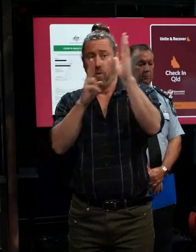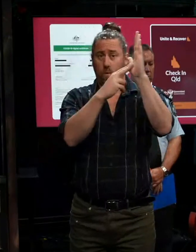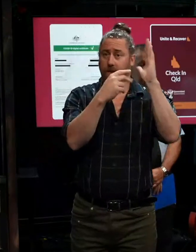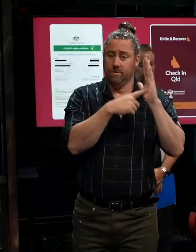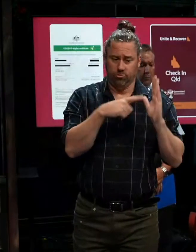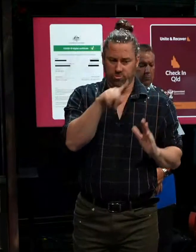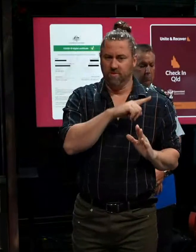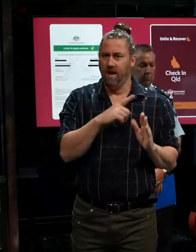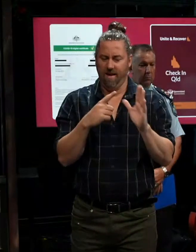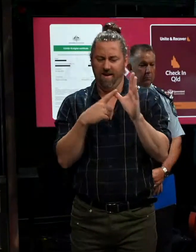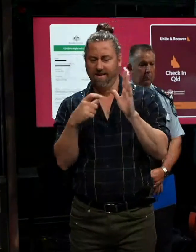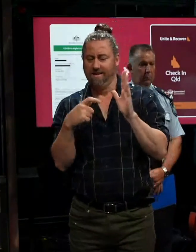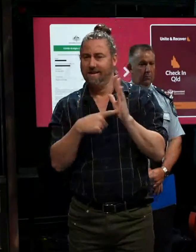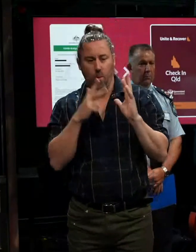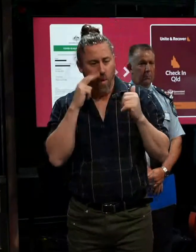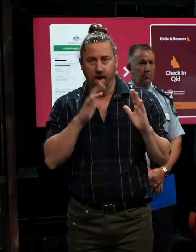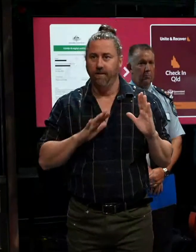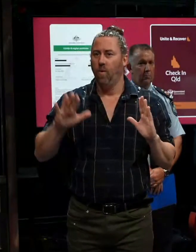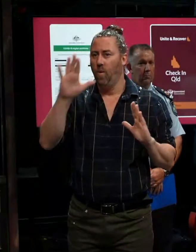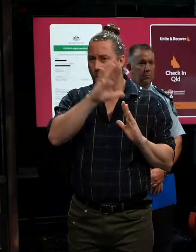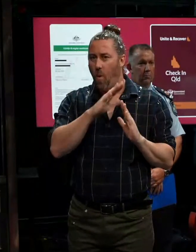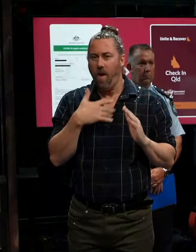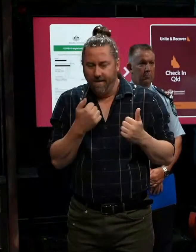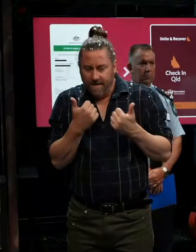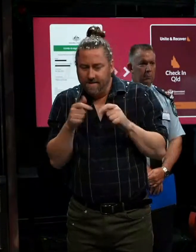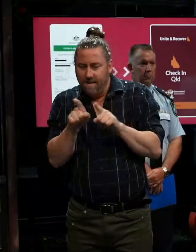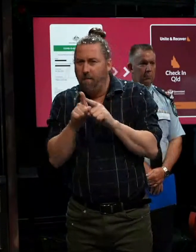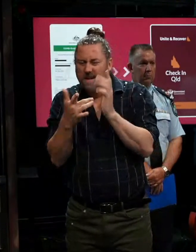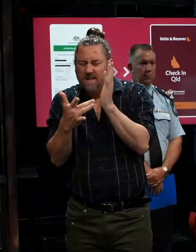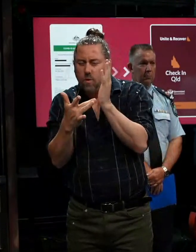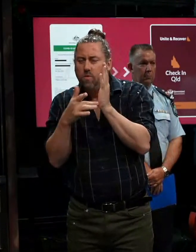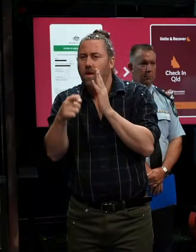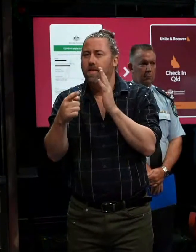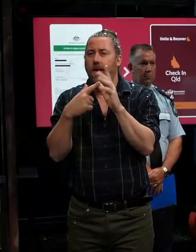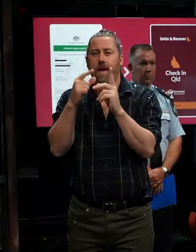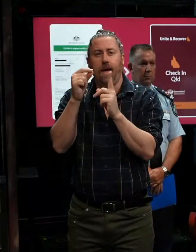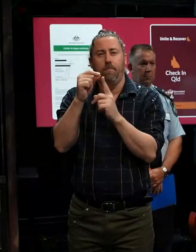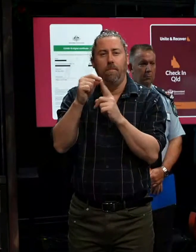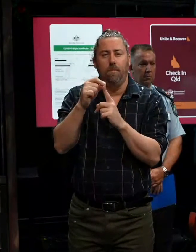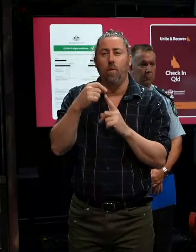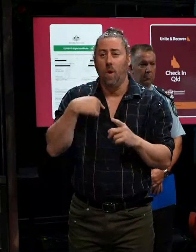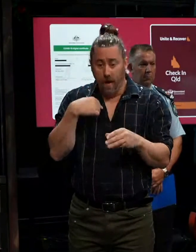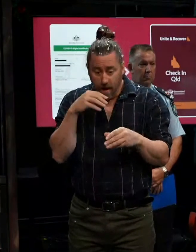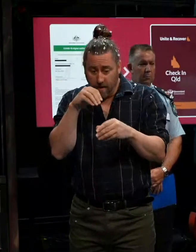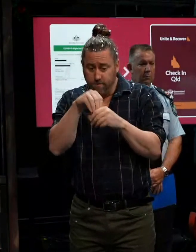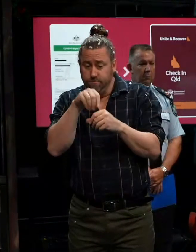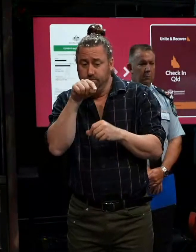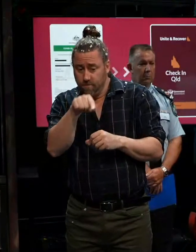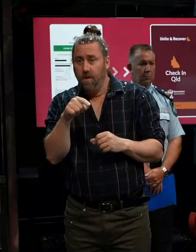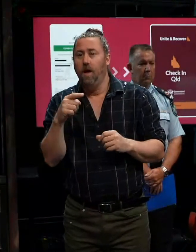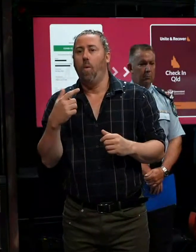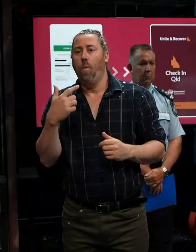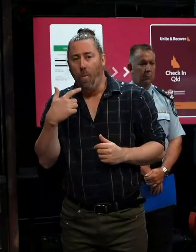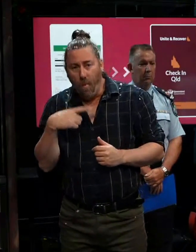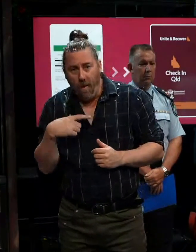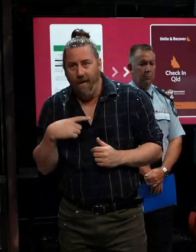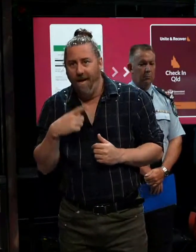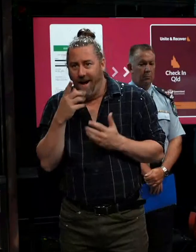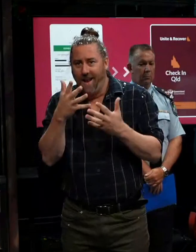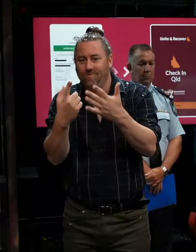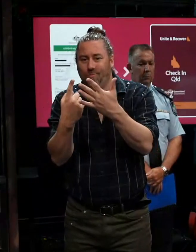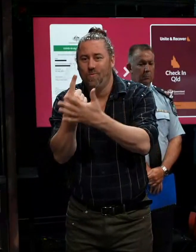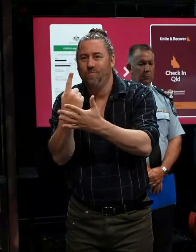Territory. We're all utilising the same app. And we've included these functions to make it easier to be able to prove vaccination, and we've been